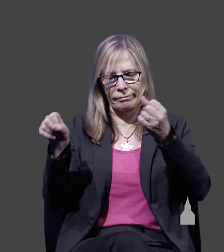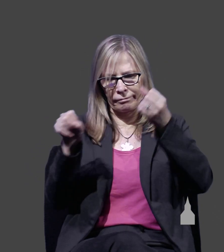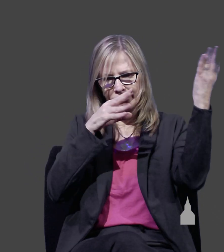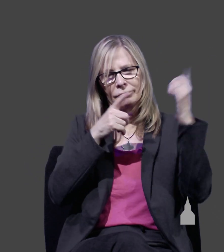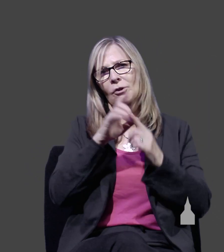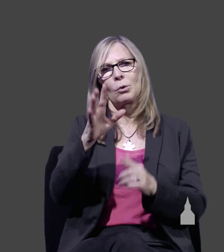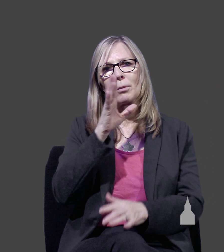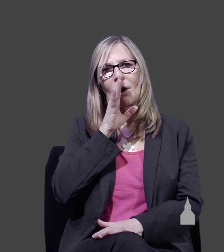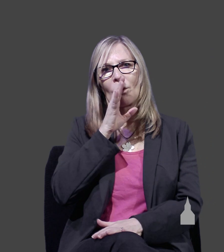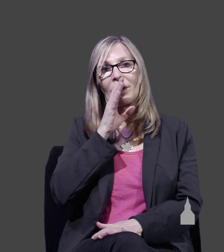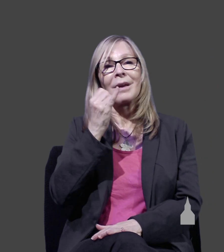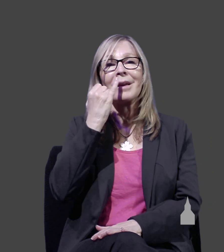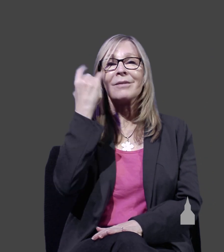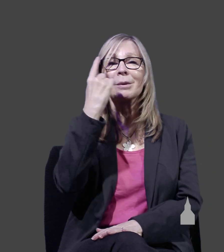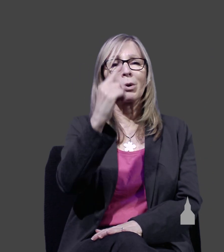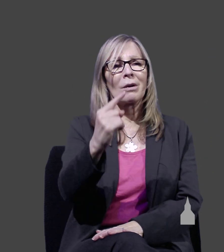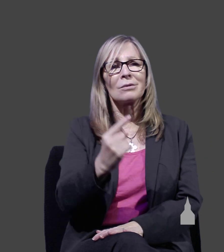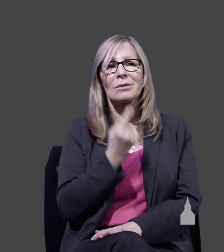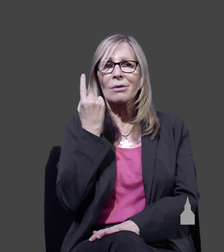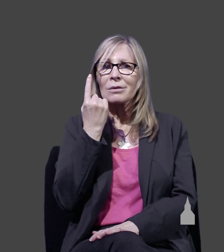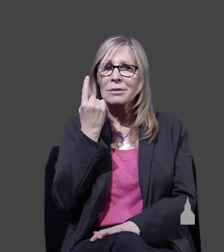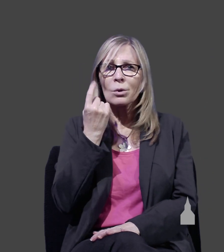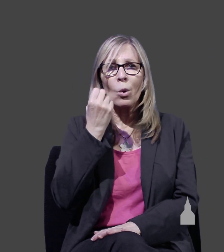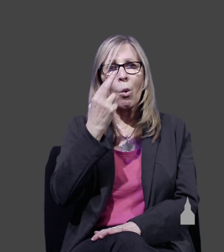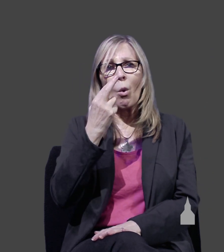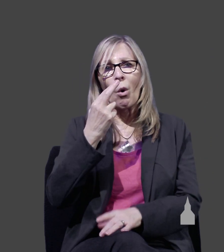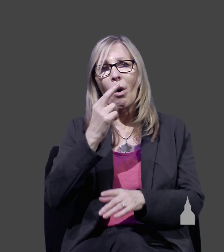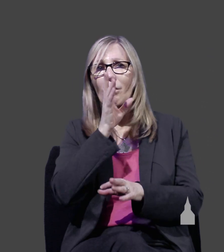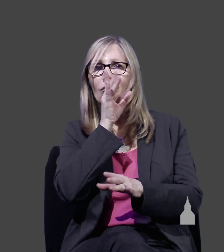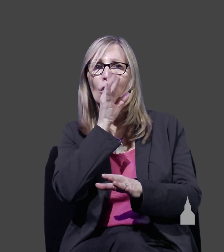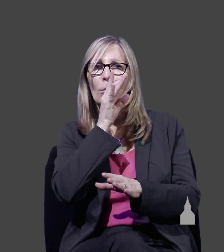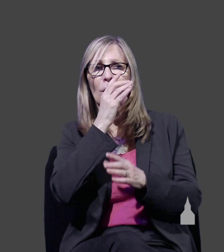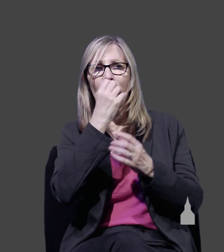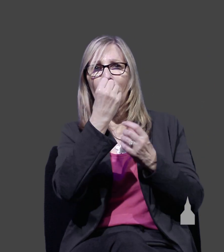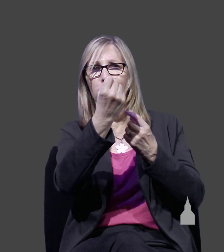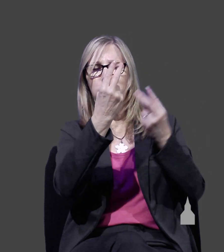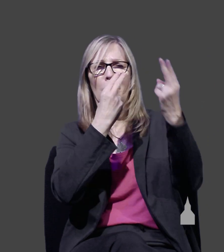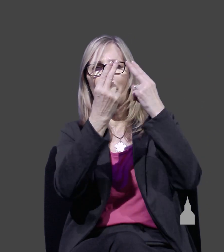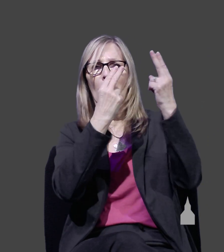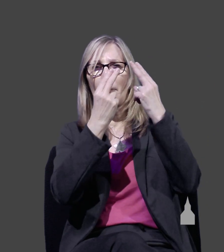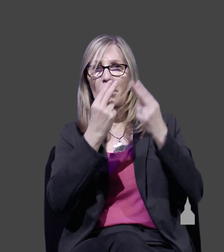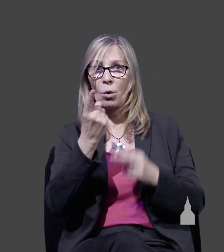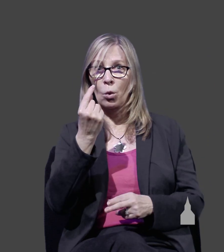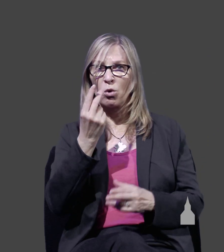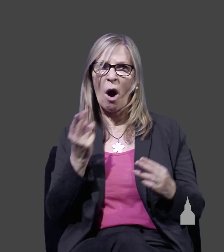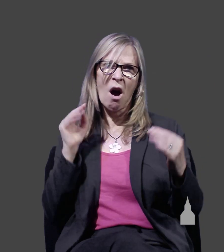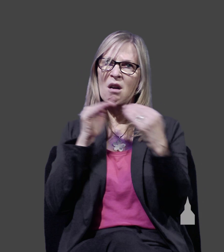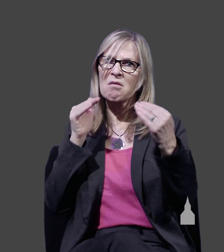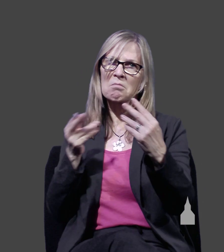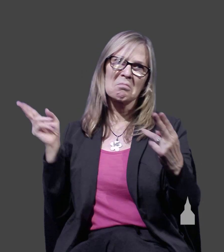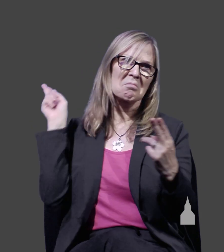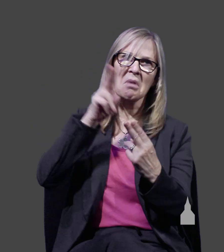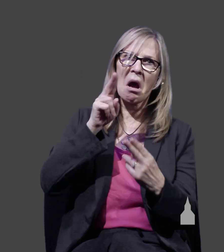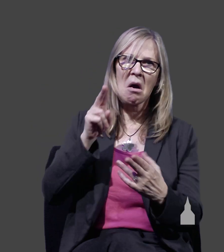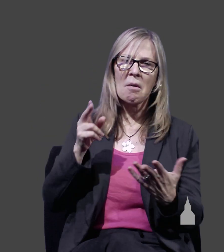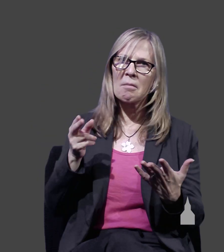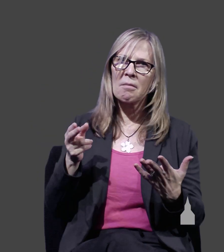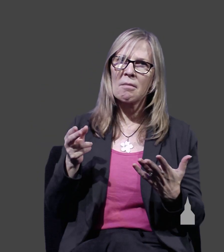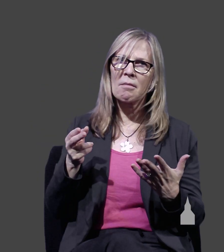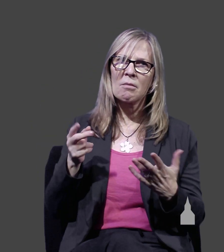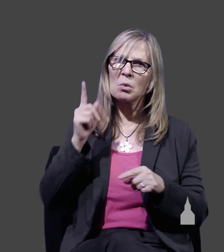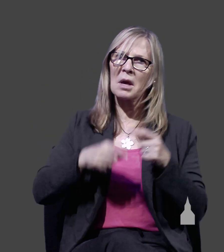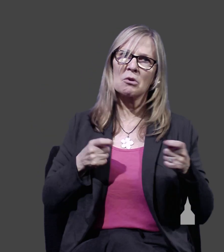If people insult you or they offend you or they attack you verbally, do you get right back in their face and let them know they can't push you